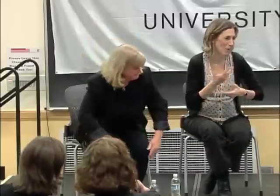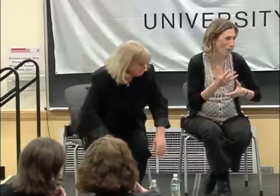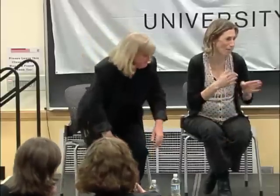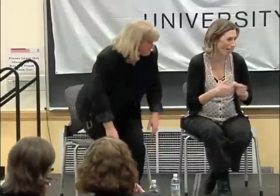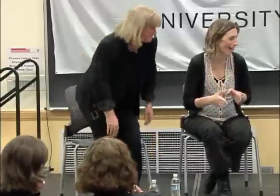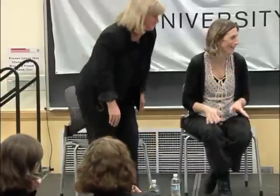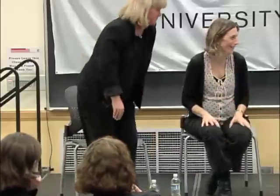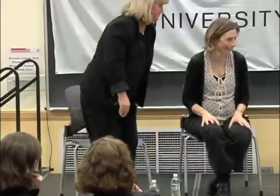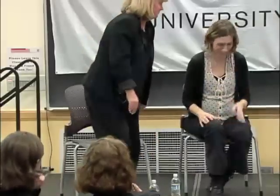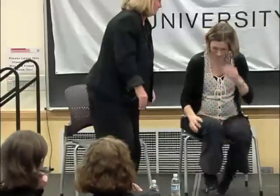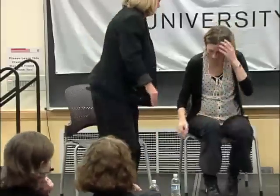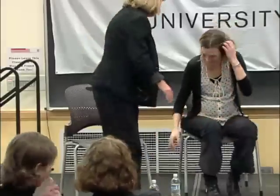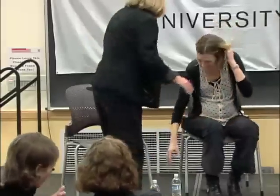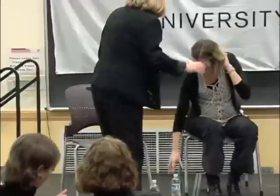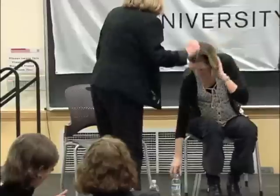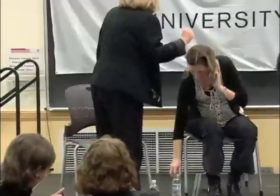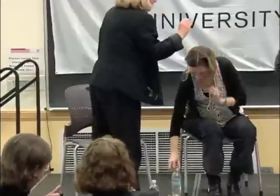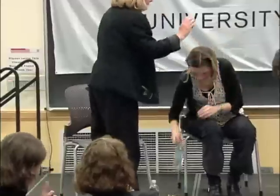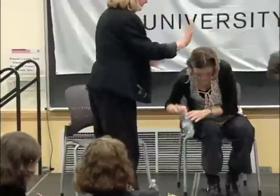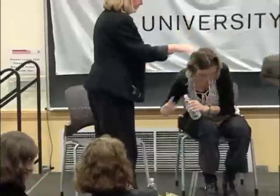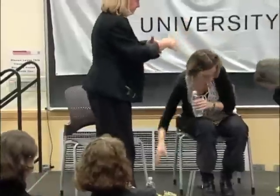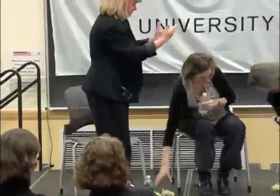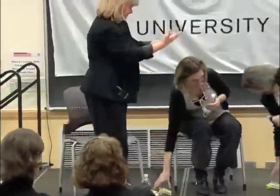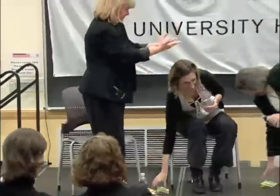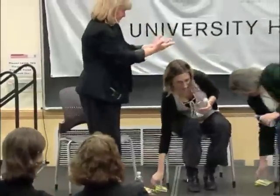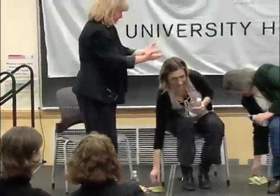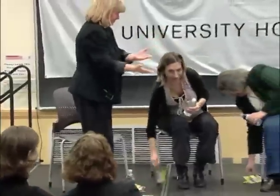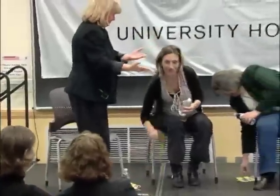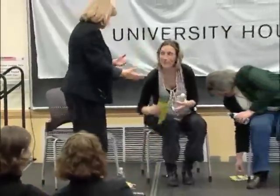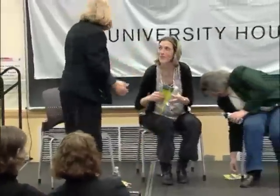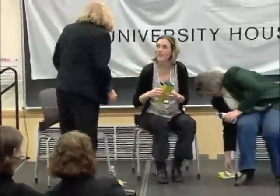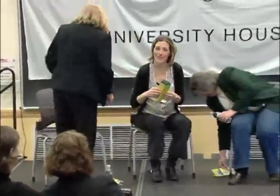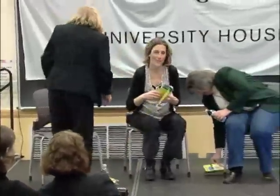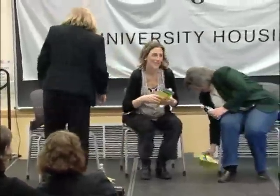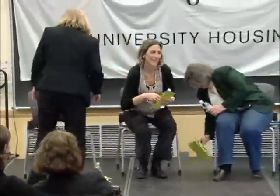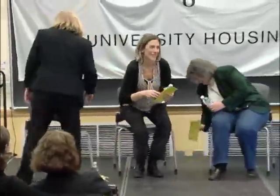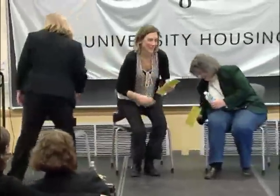no. I didn't have a poem planned, Heidi says.